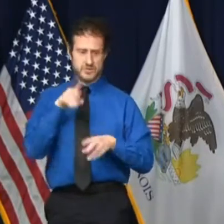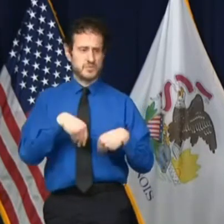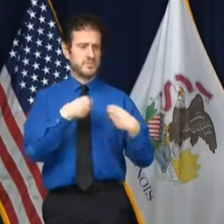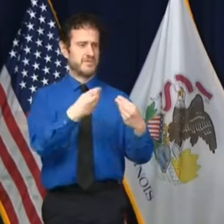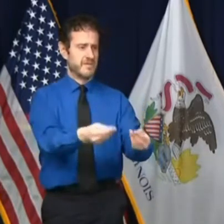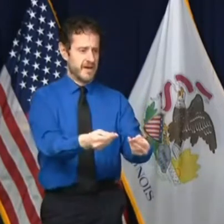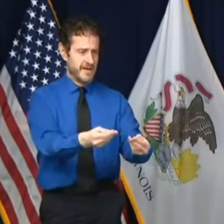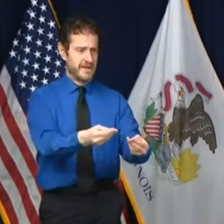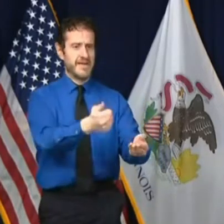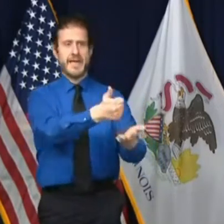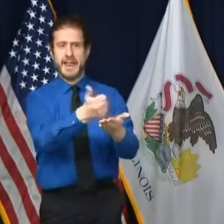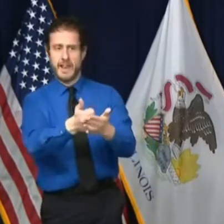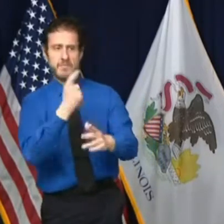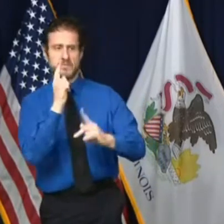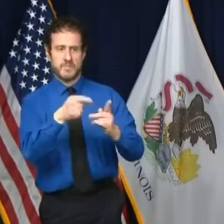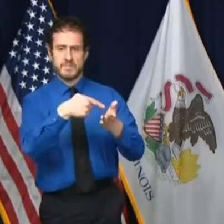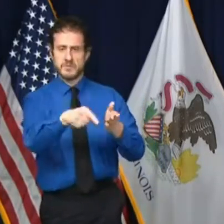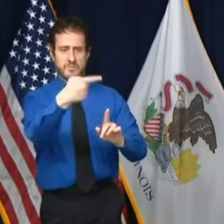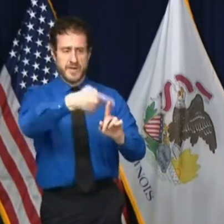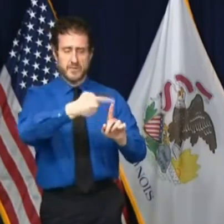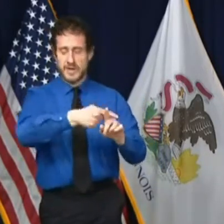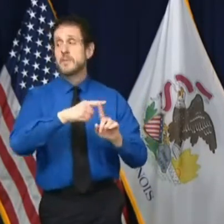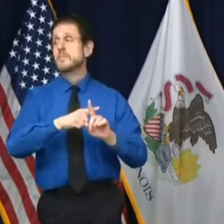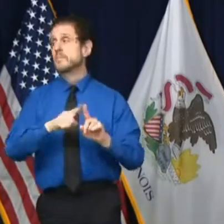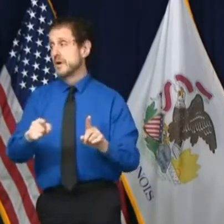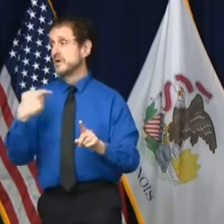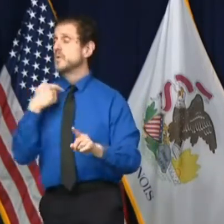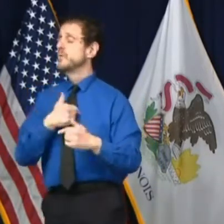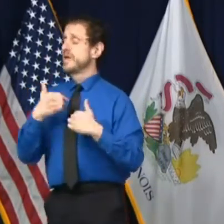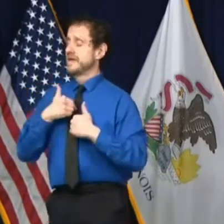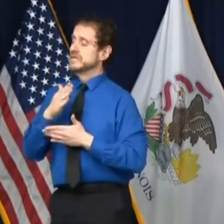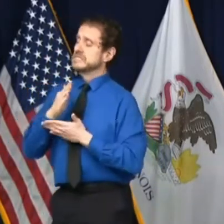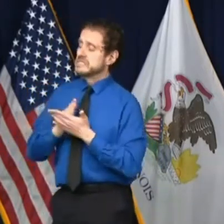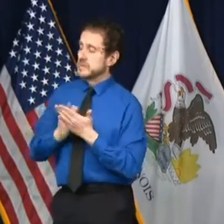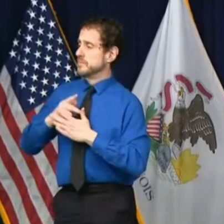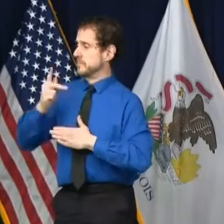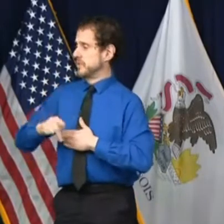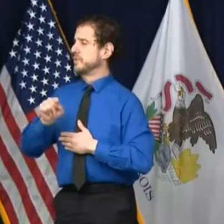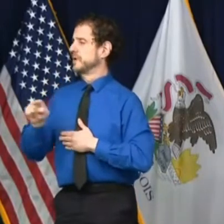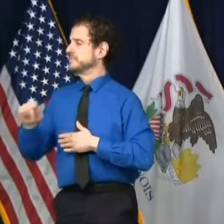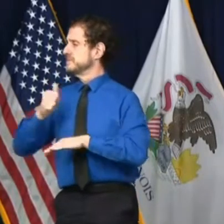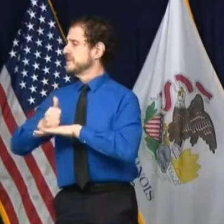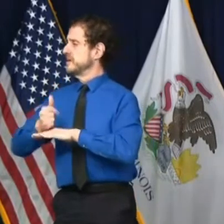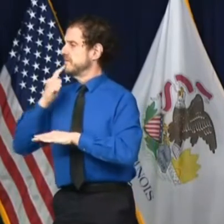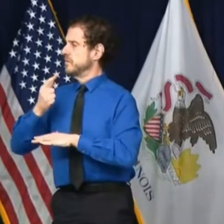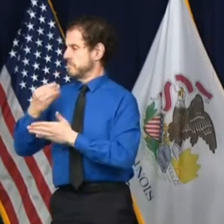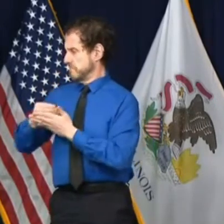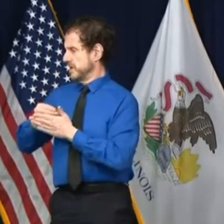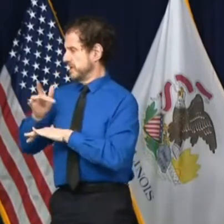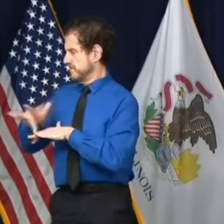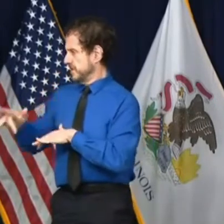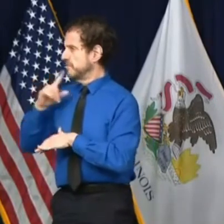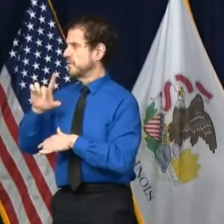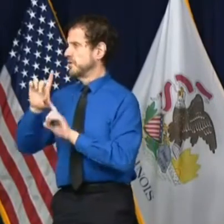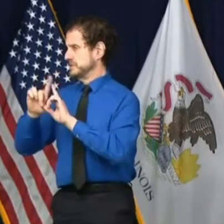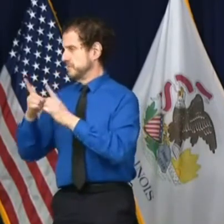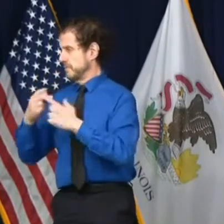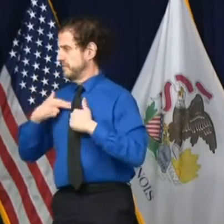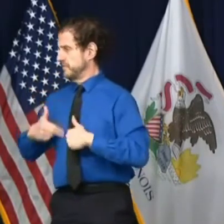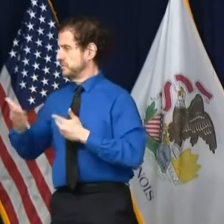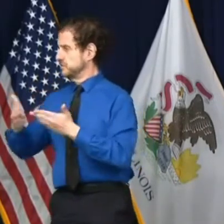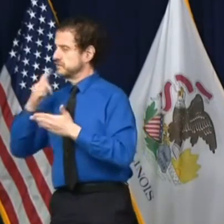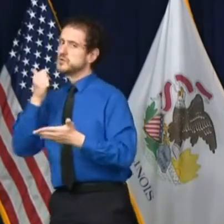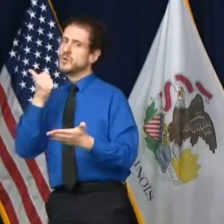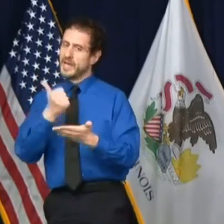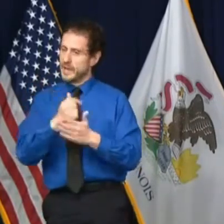a lot of relief, but we do have rent relief programs at the Department of Human Services, and we